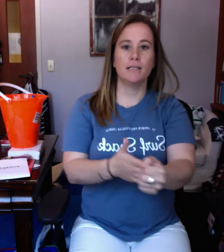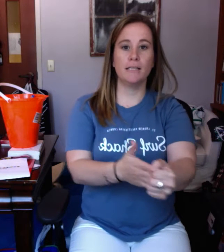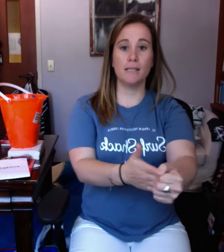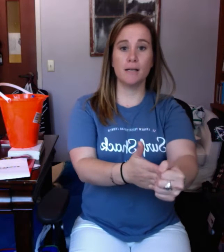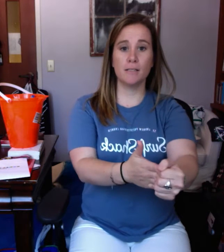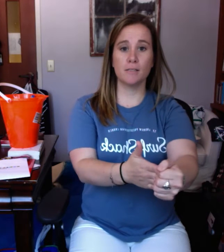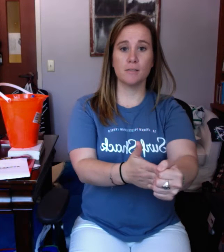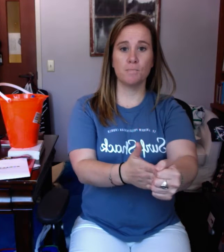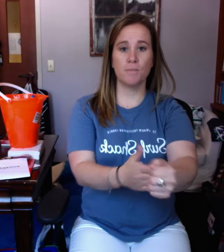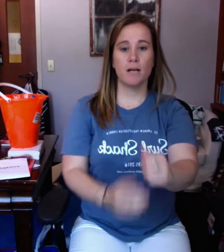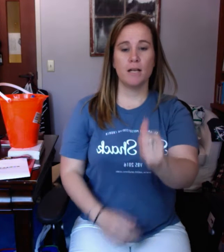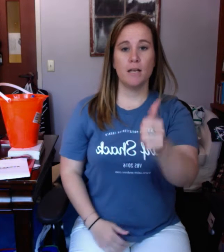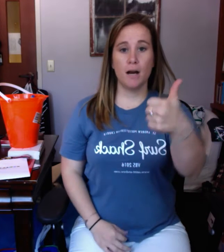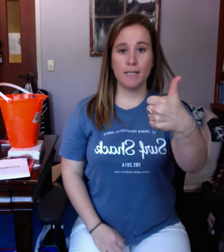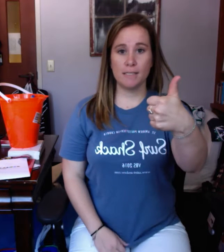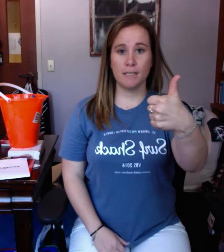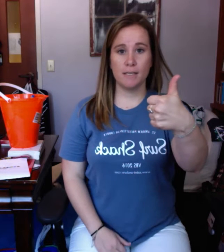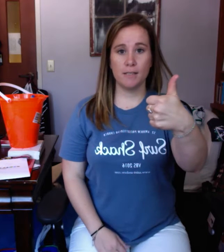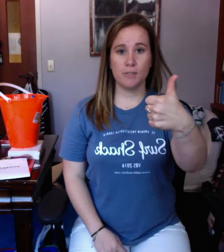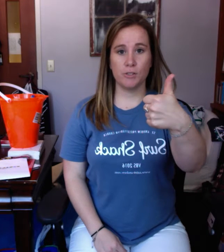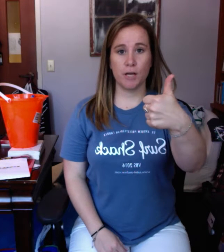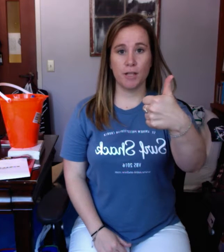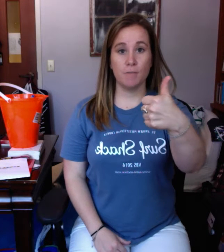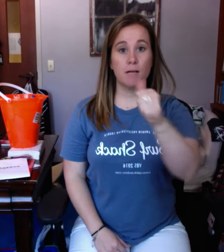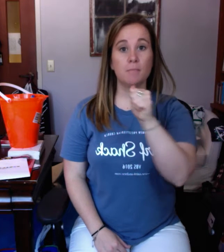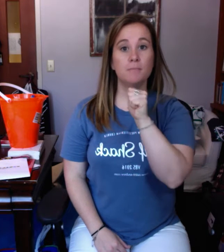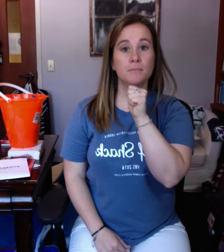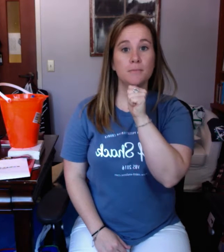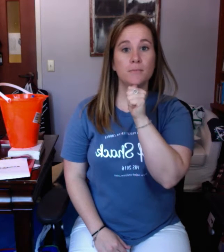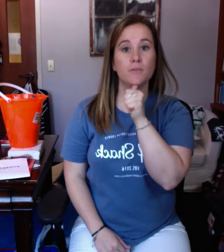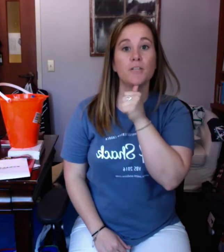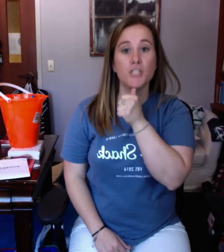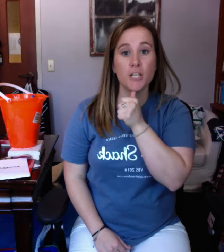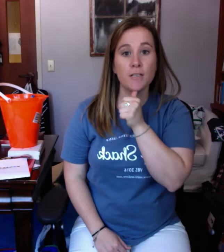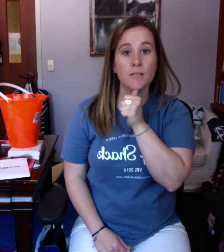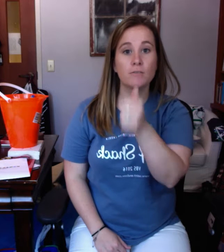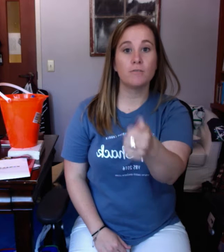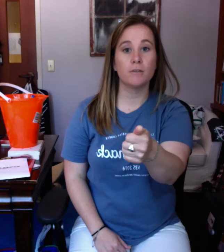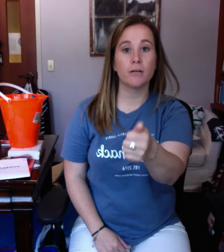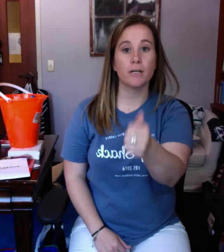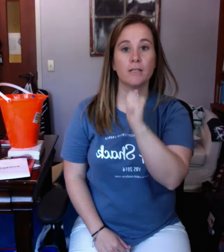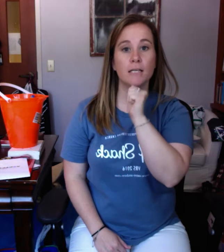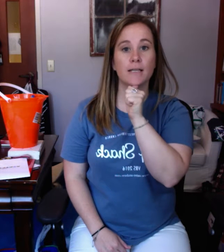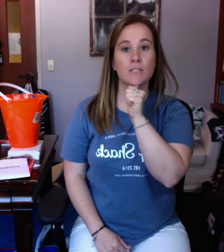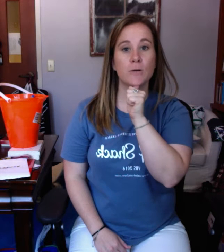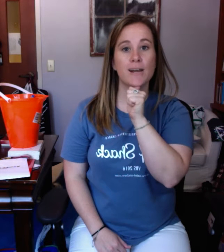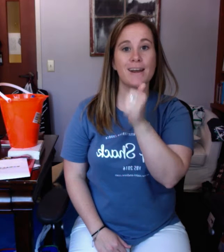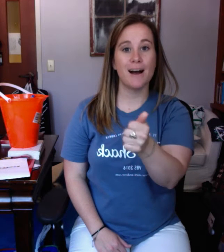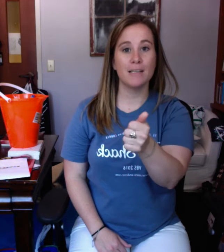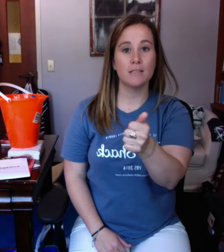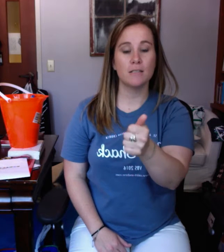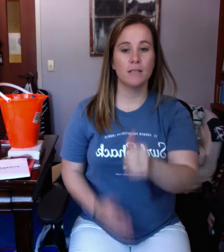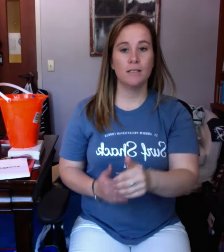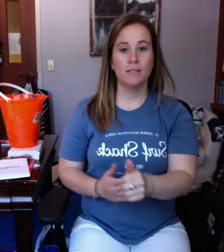lead us. Not is a thumbs up from the chin forward. That's the word not.